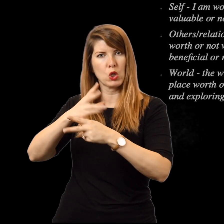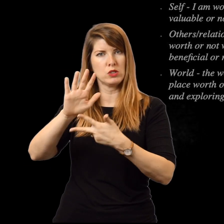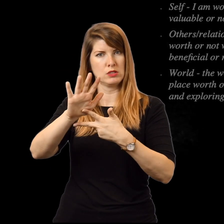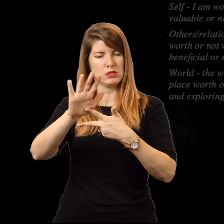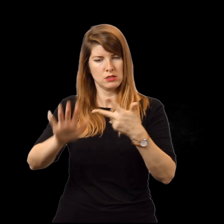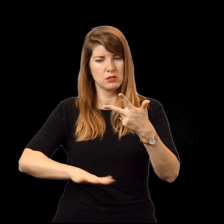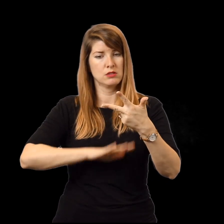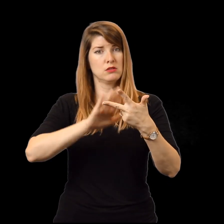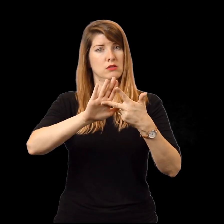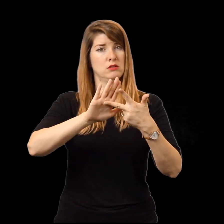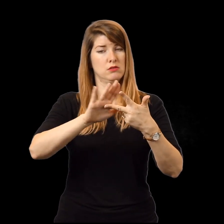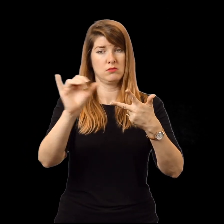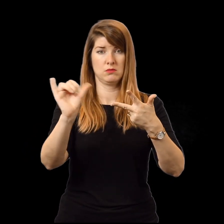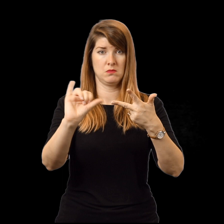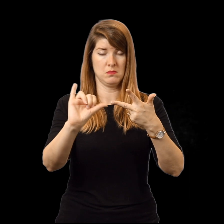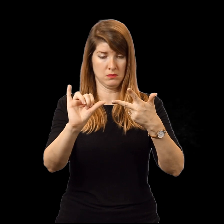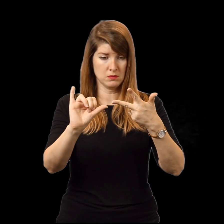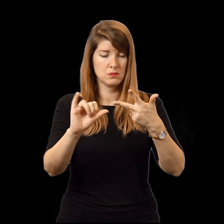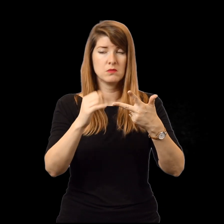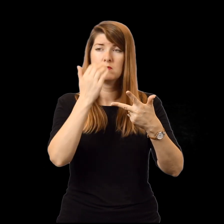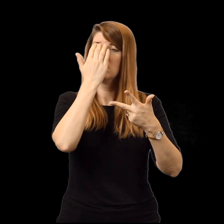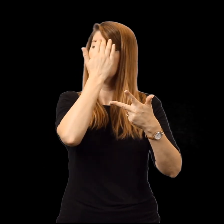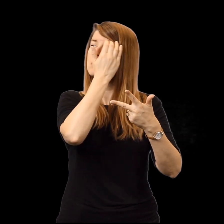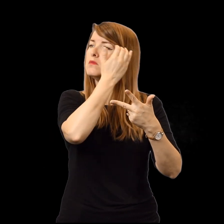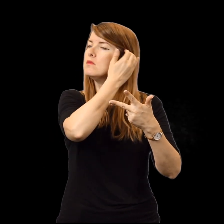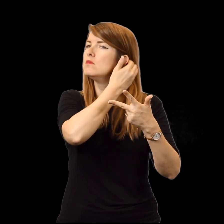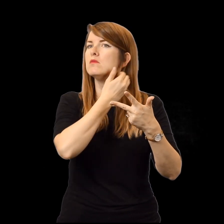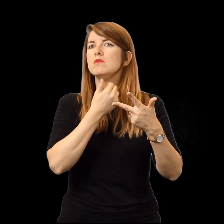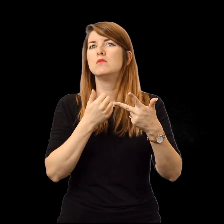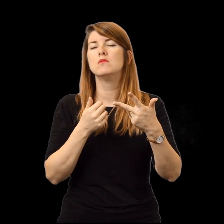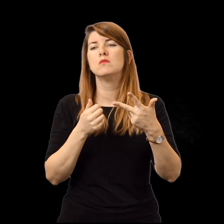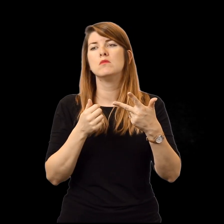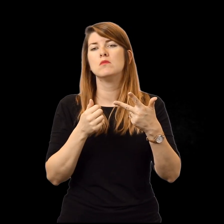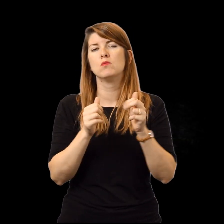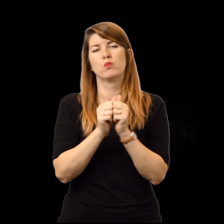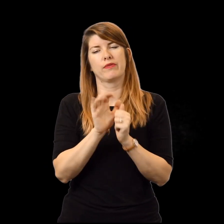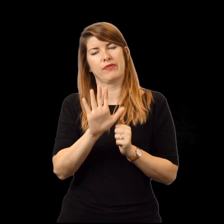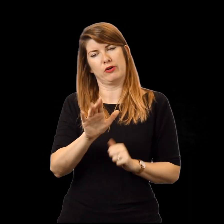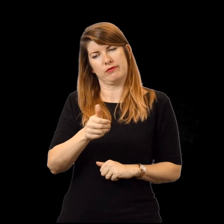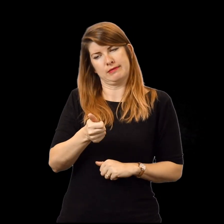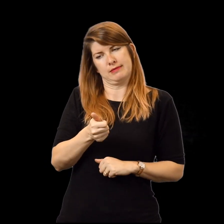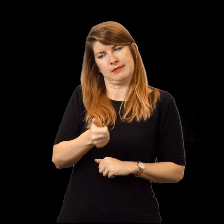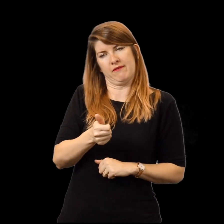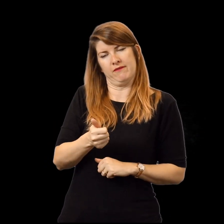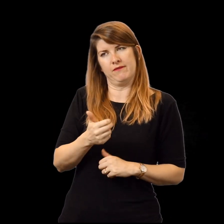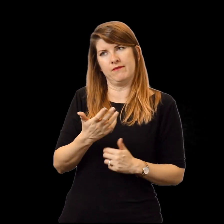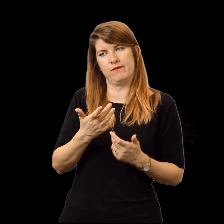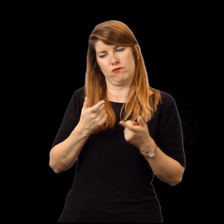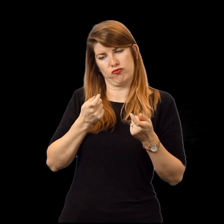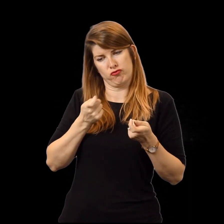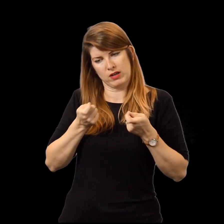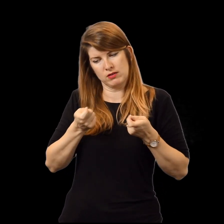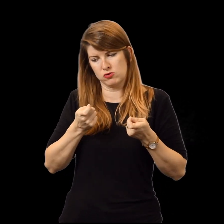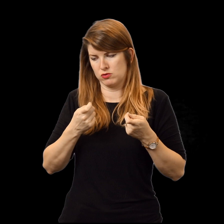world. And then they also come out of that period with their